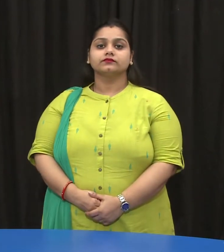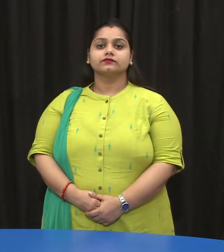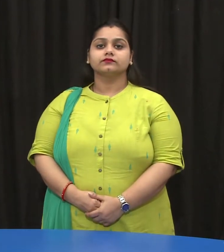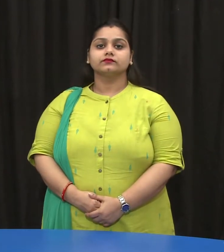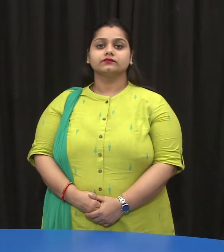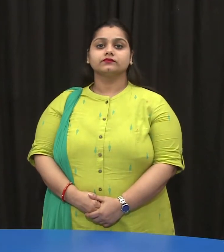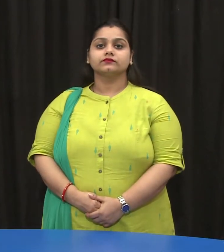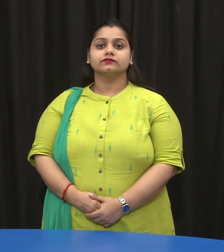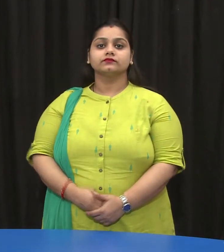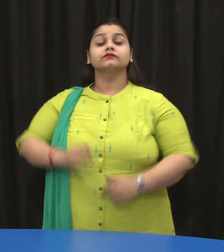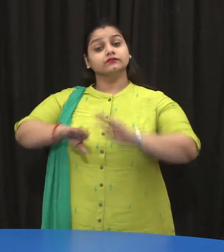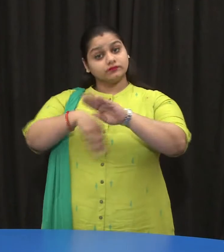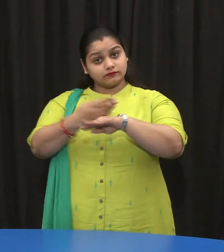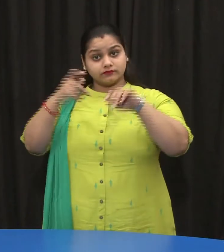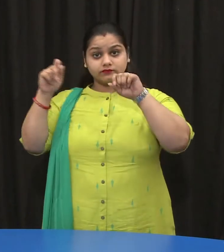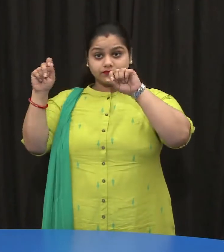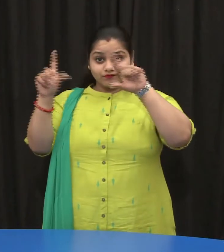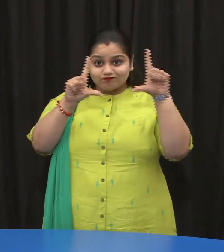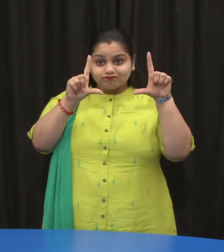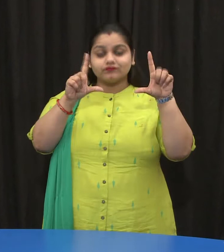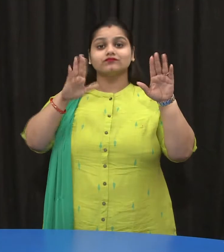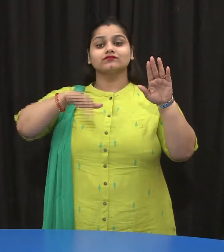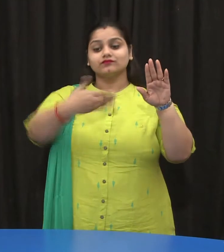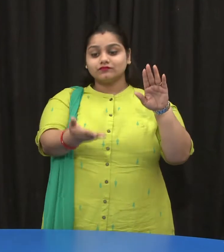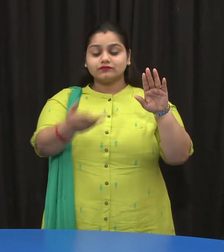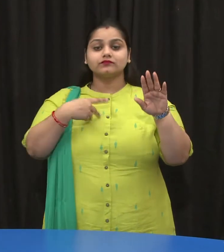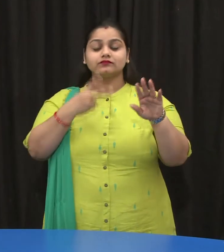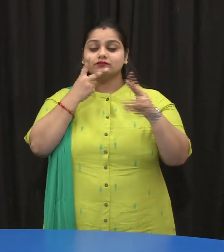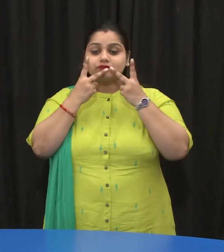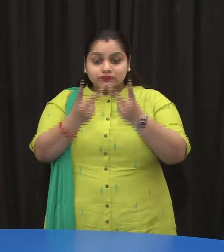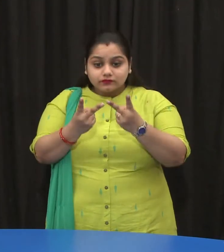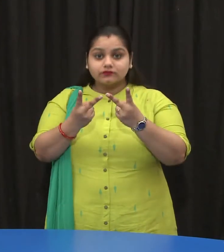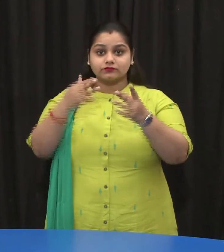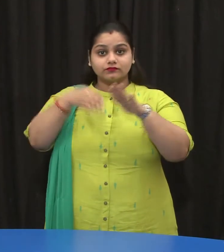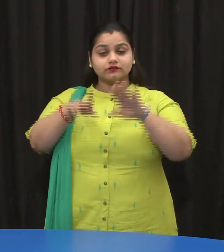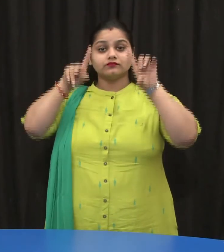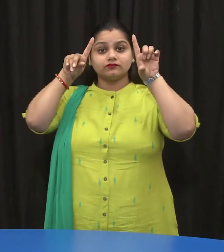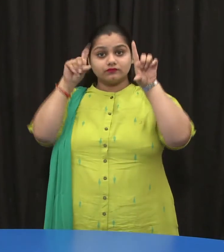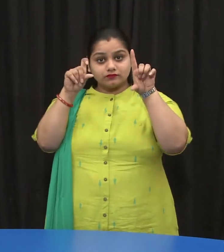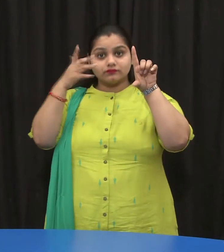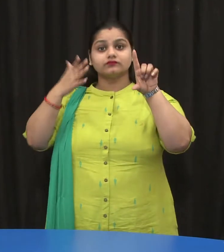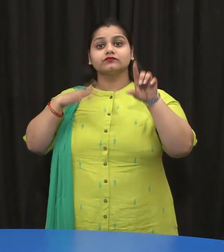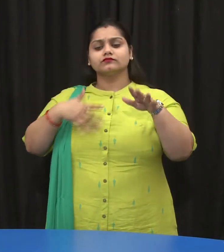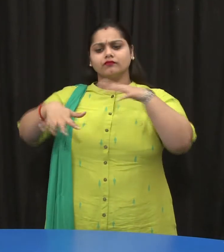In the next slide, you can look at this picture, the arrangement of